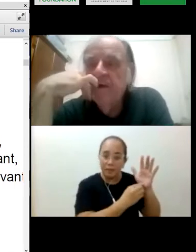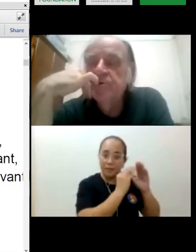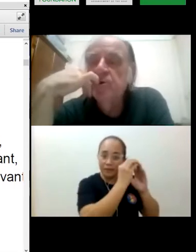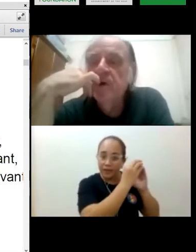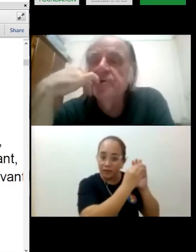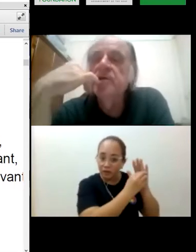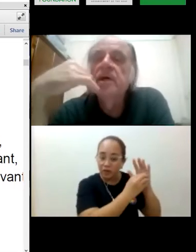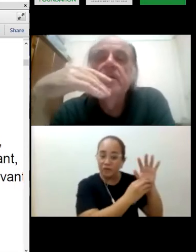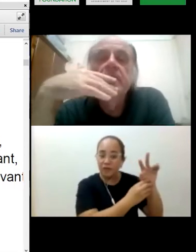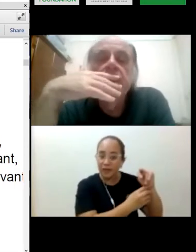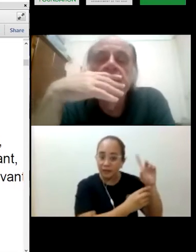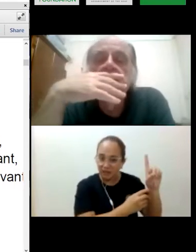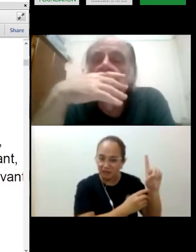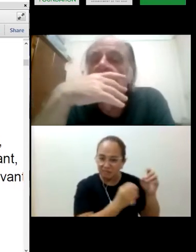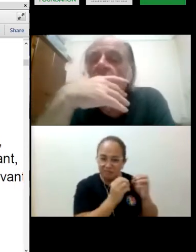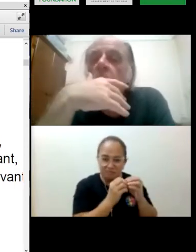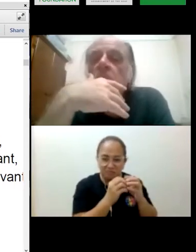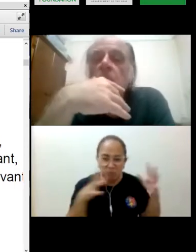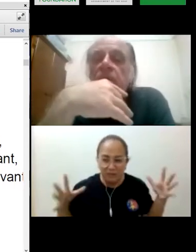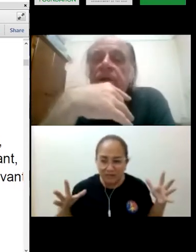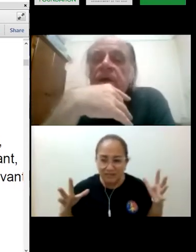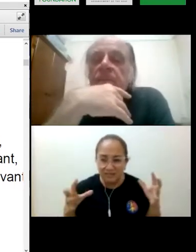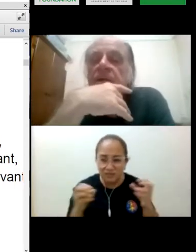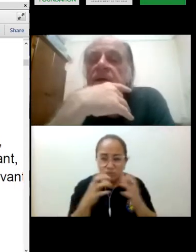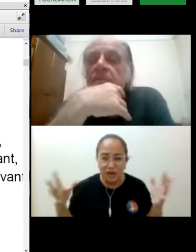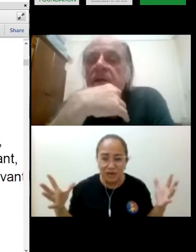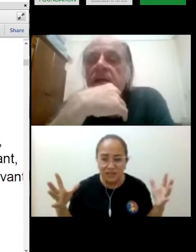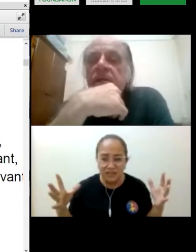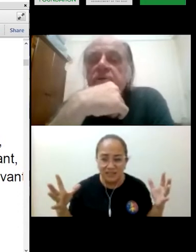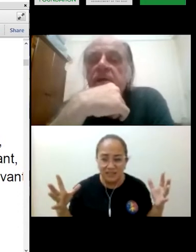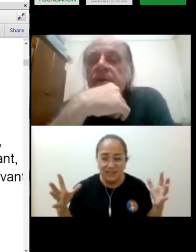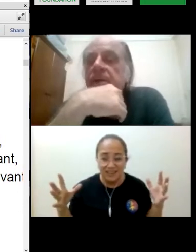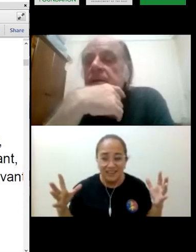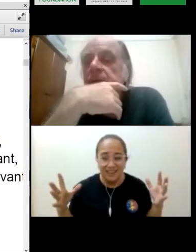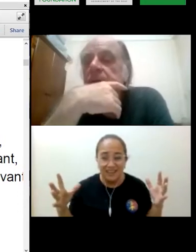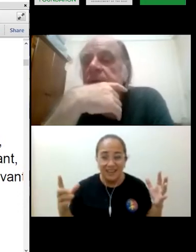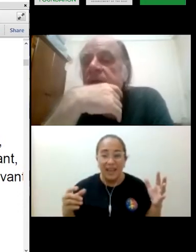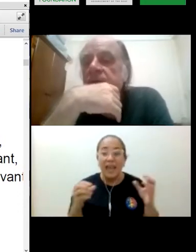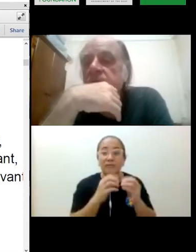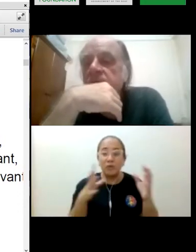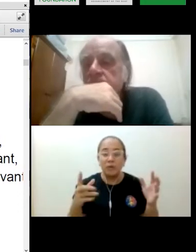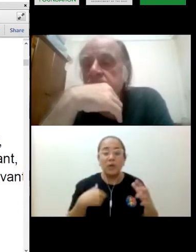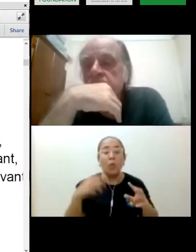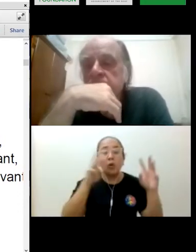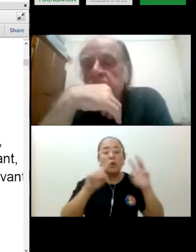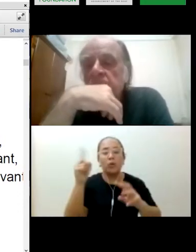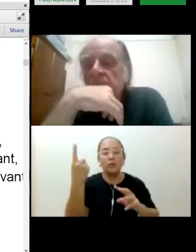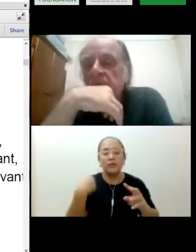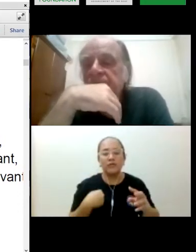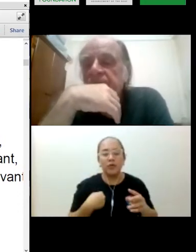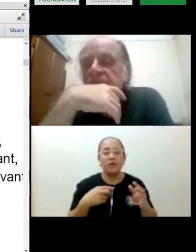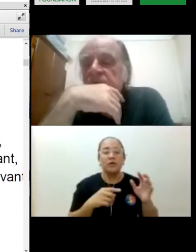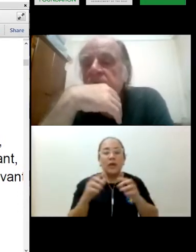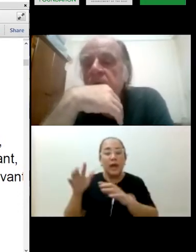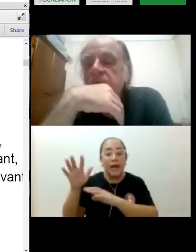So if that's too much, then only worry about dominant hand shape and non-dominant hand shape.